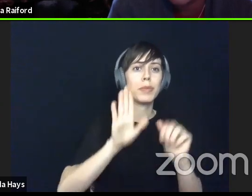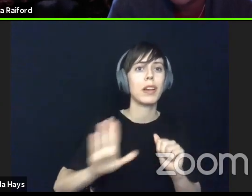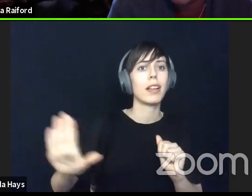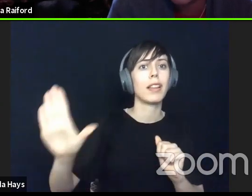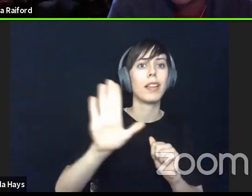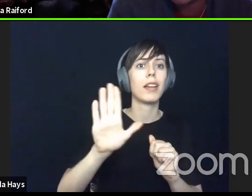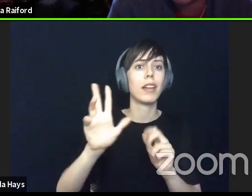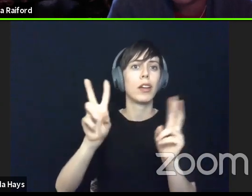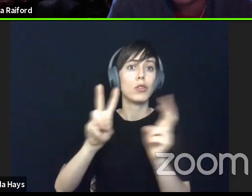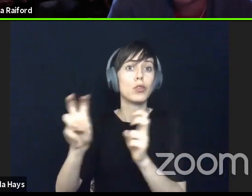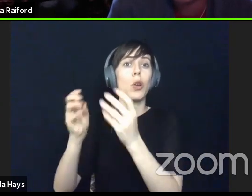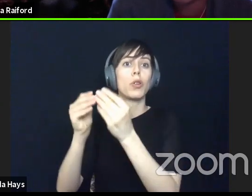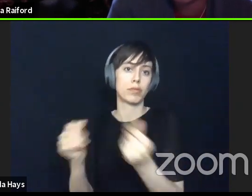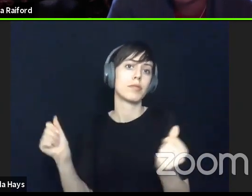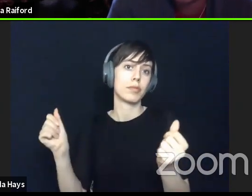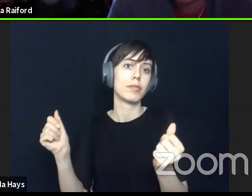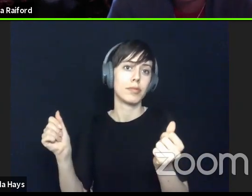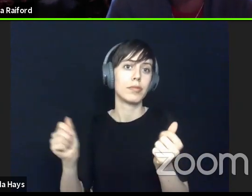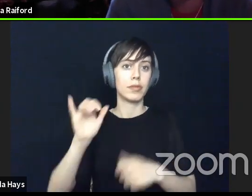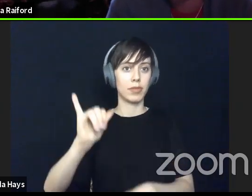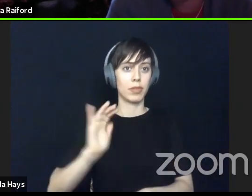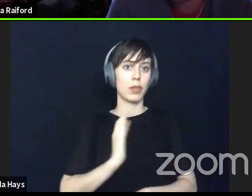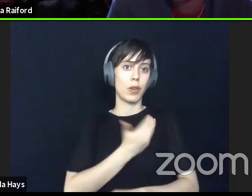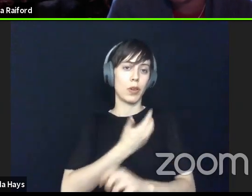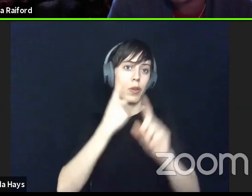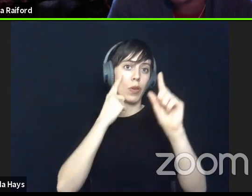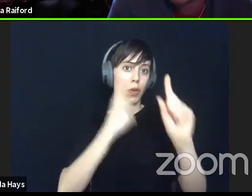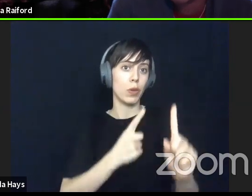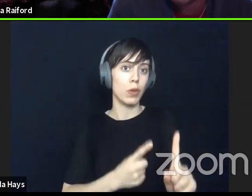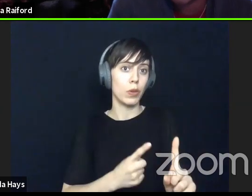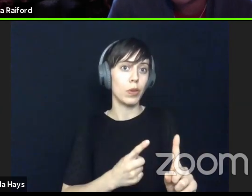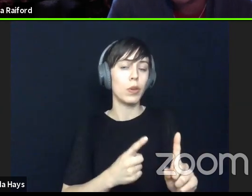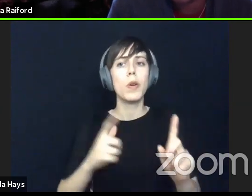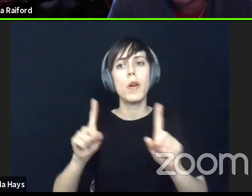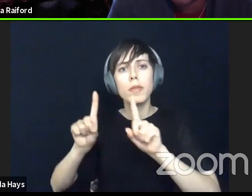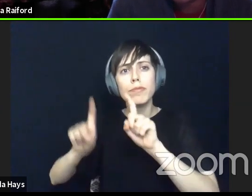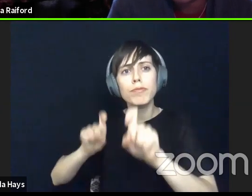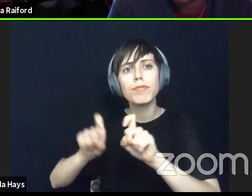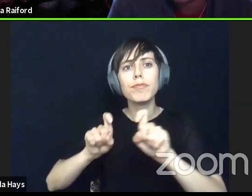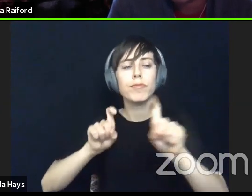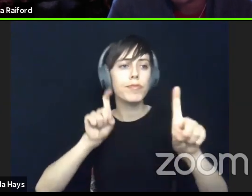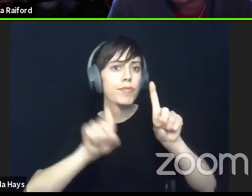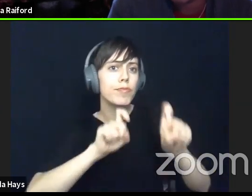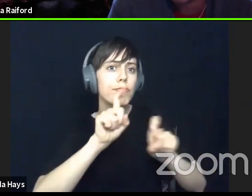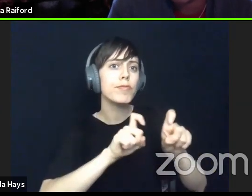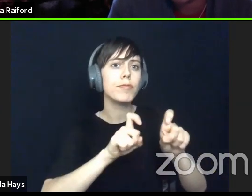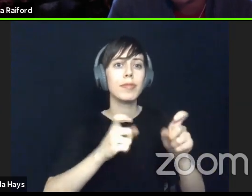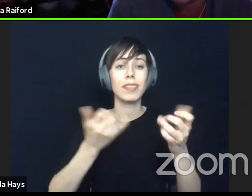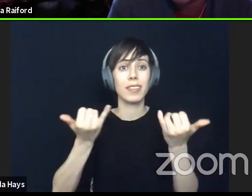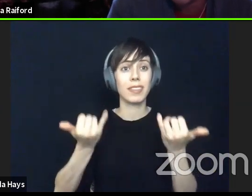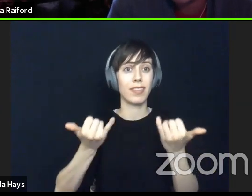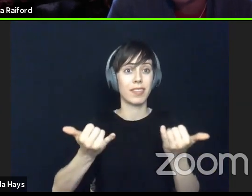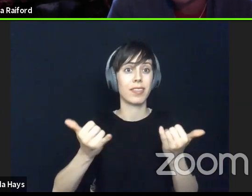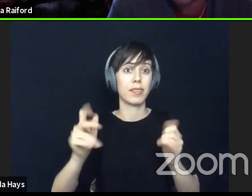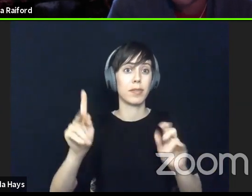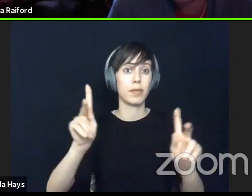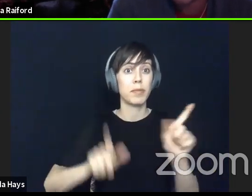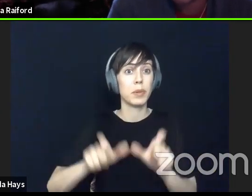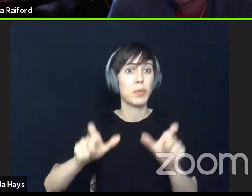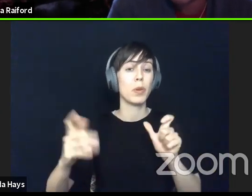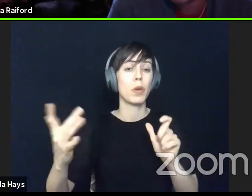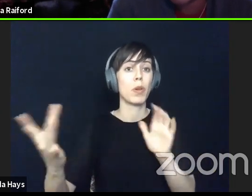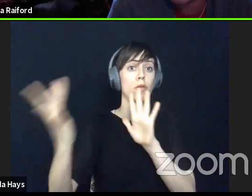right? Mm-hmm. And so when we were looking at everything that everyone was submitting, and even now the things that are being submitted, the